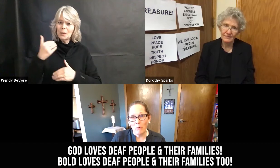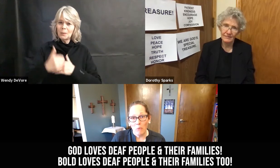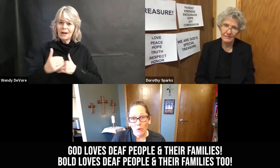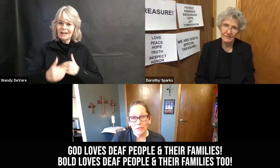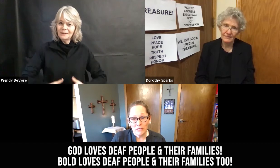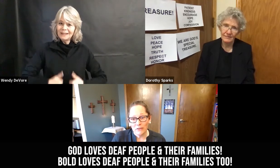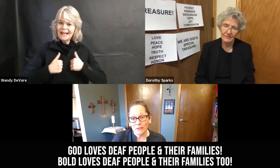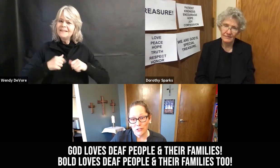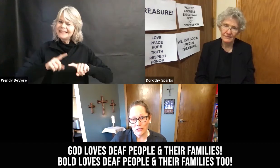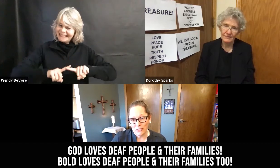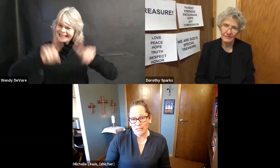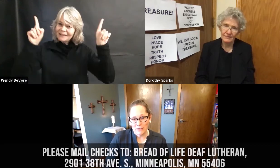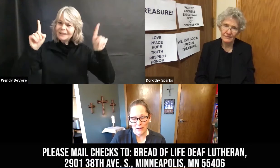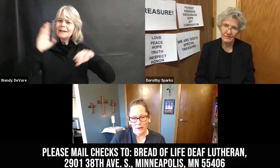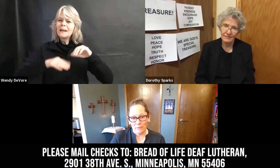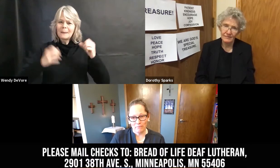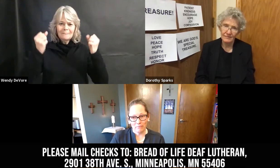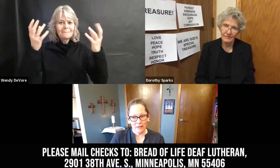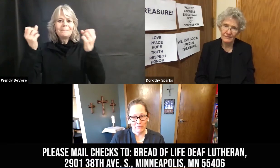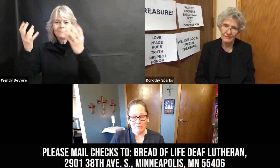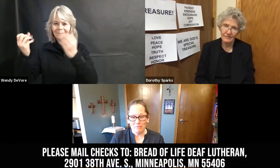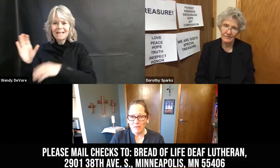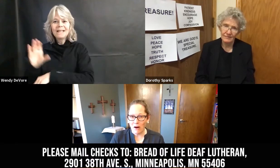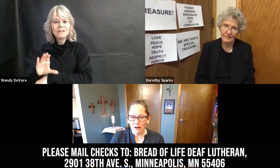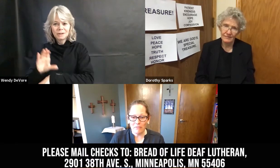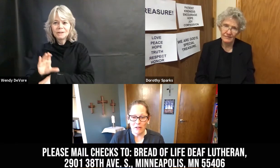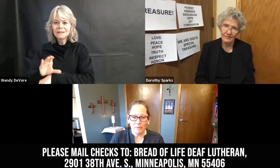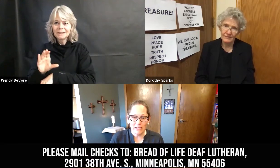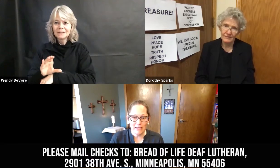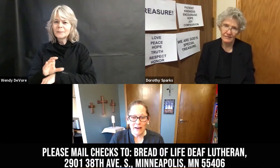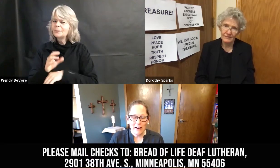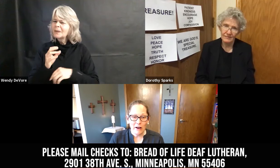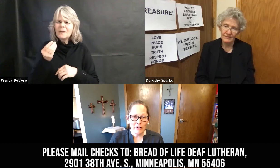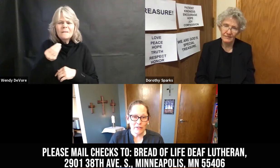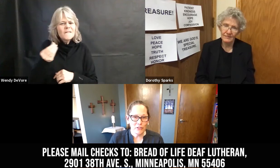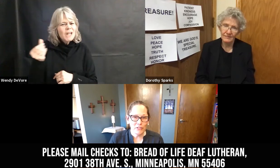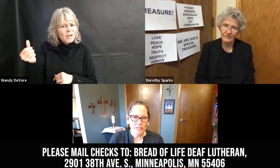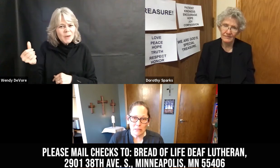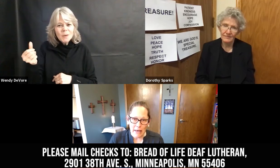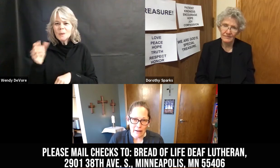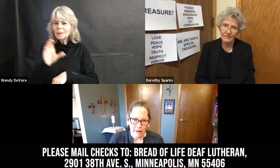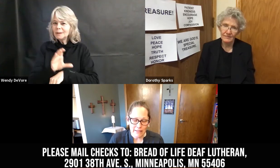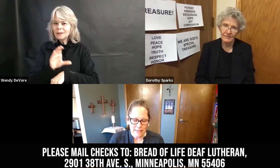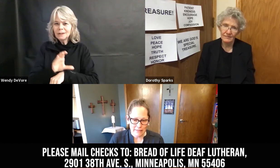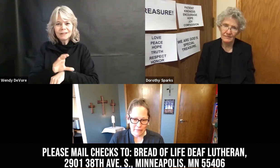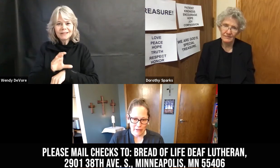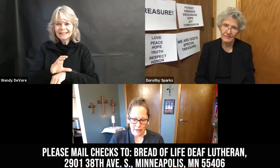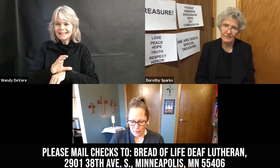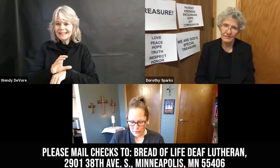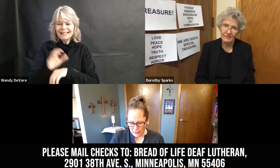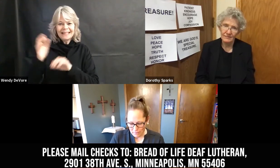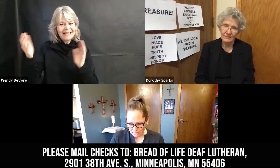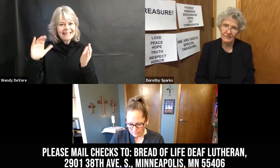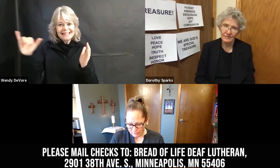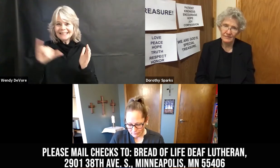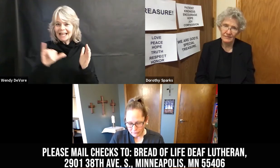from most other churches. There aren't very many churches like us out